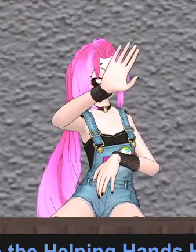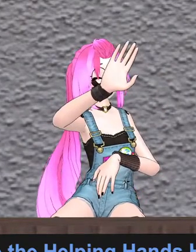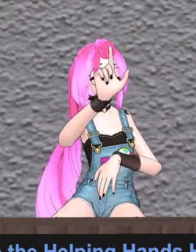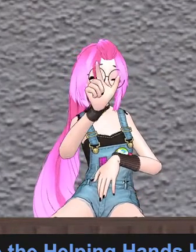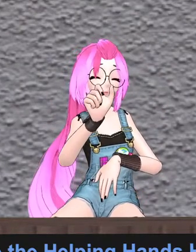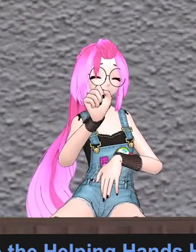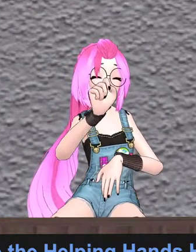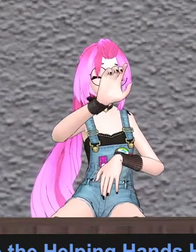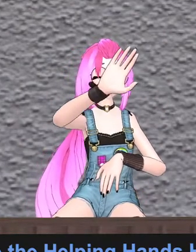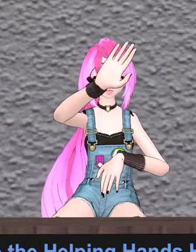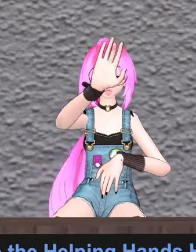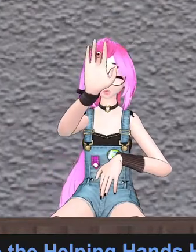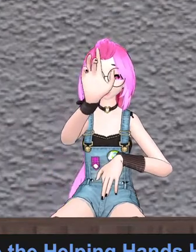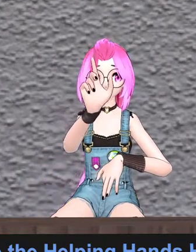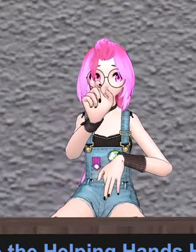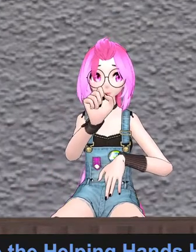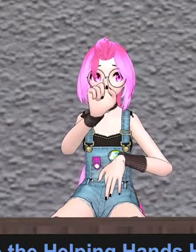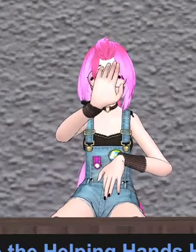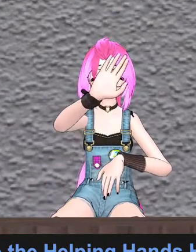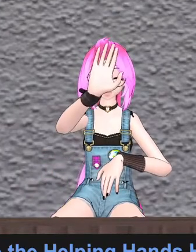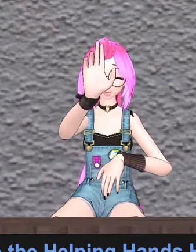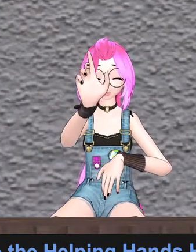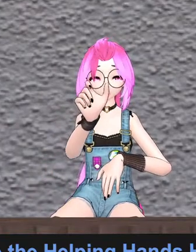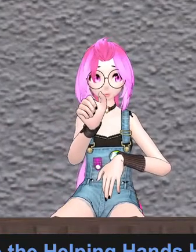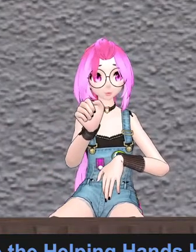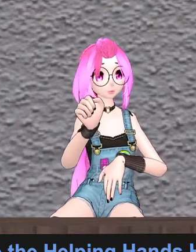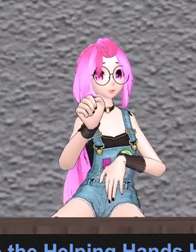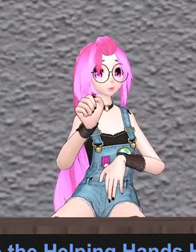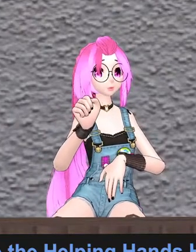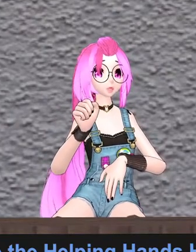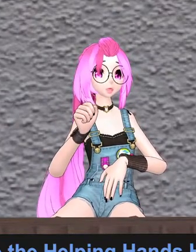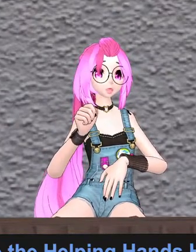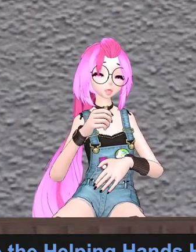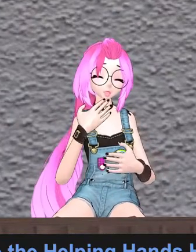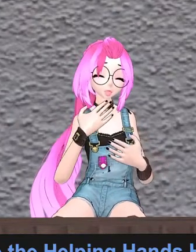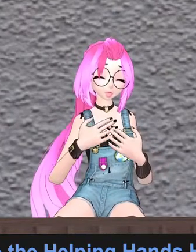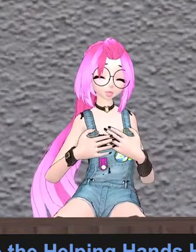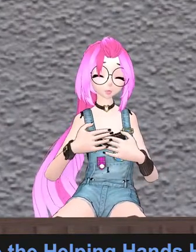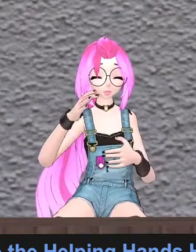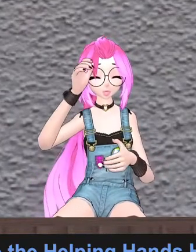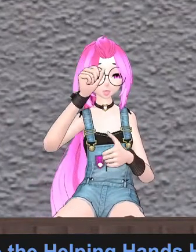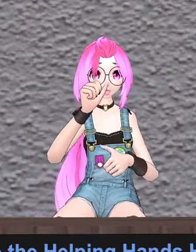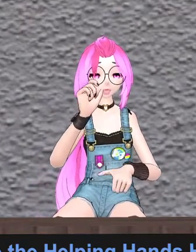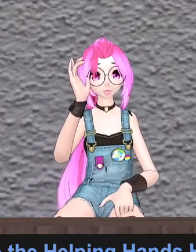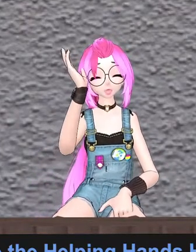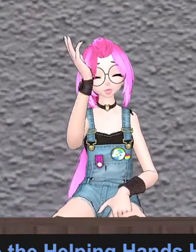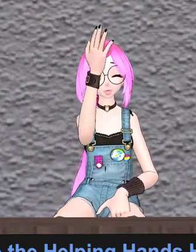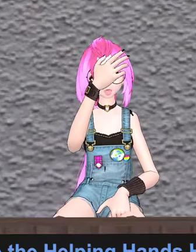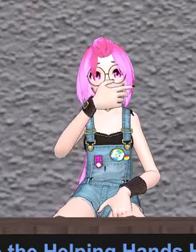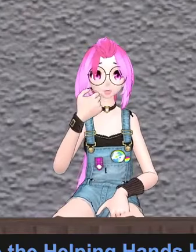okay? So Africa. A really good way to remember it is it's sort of similar